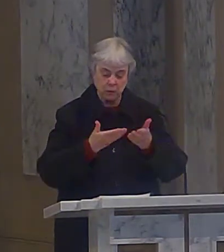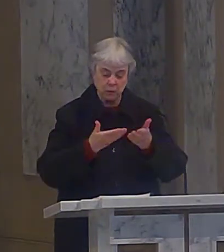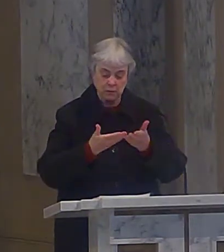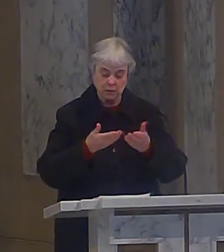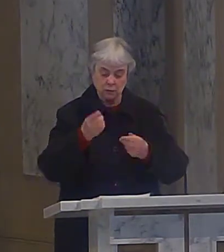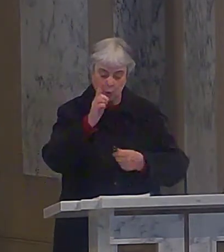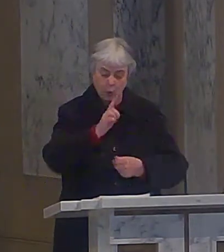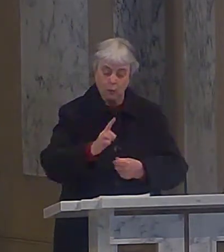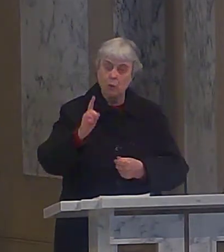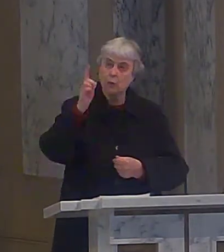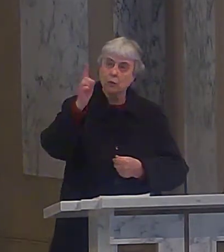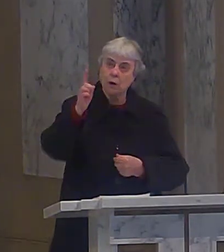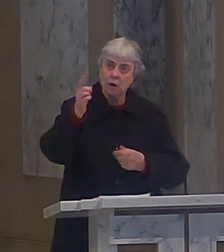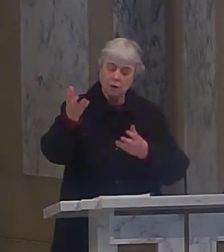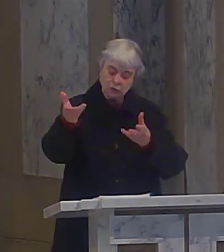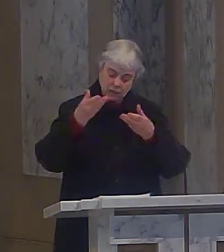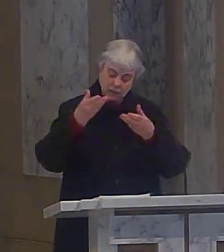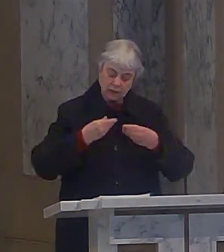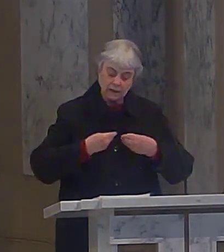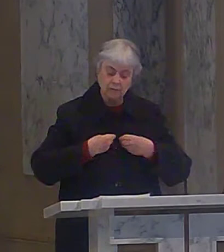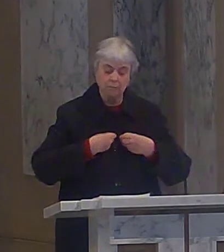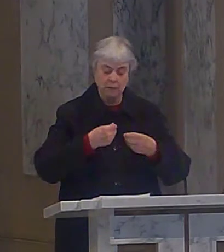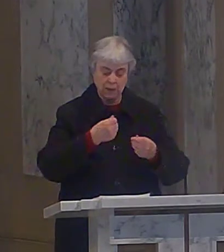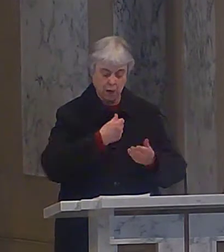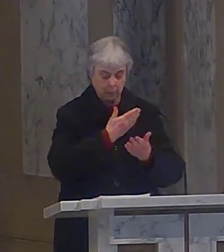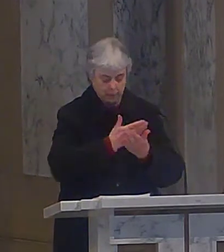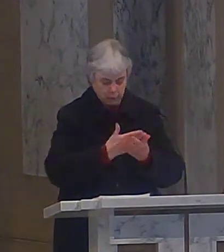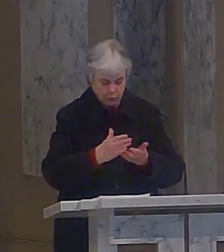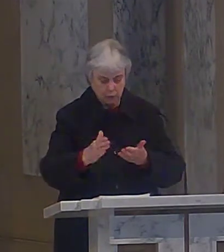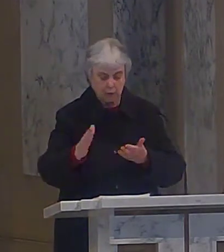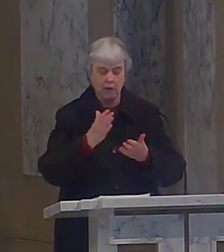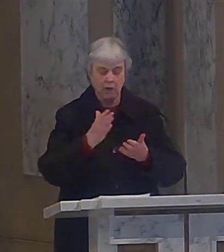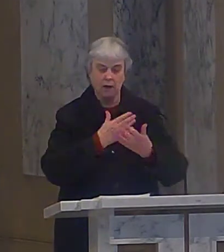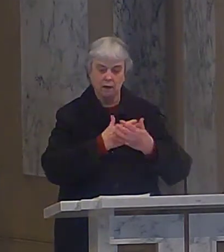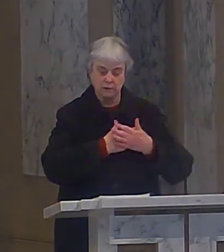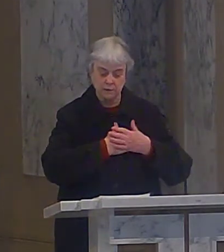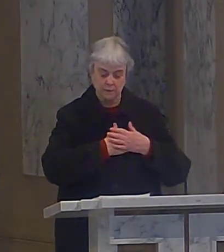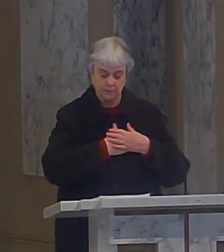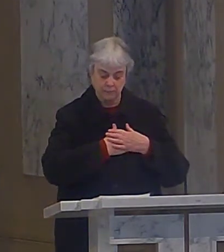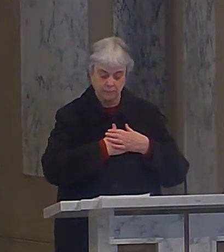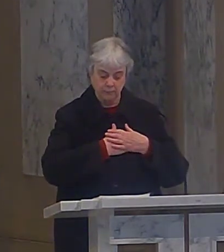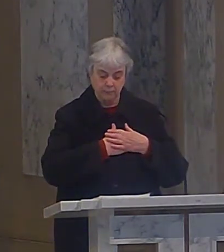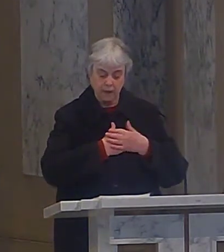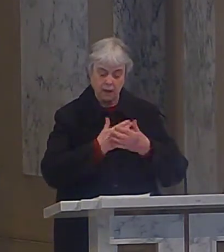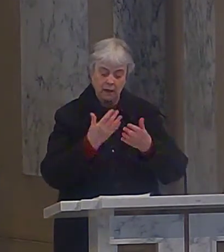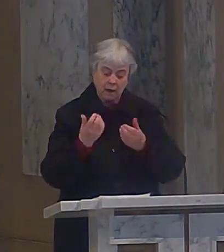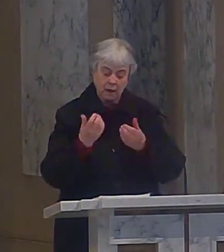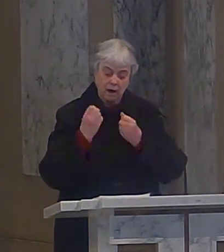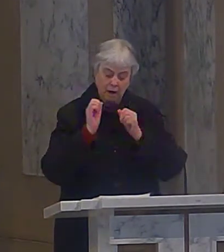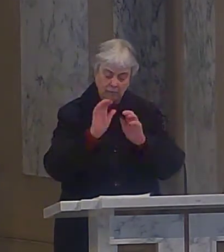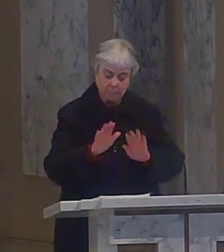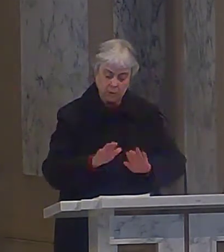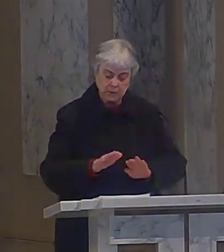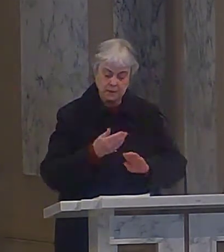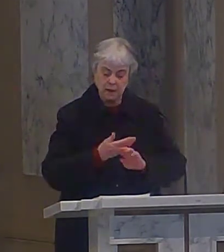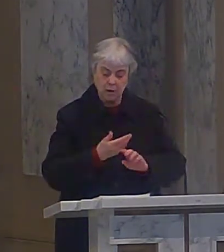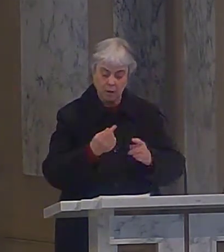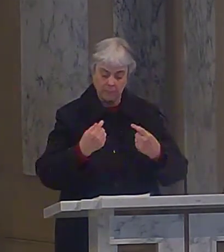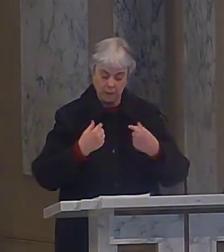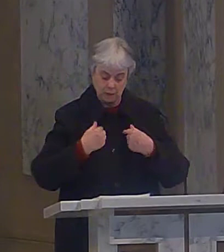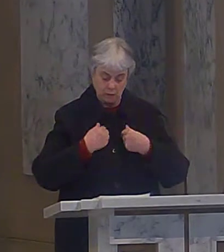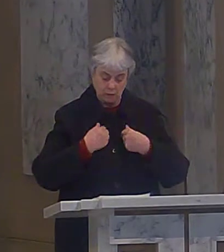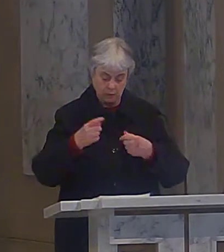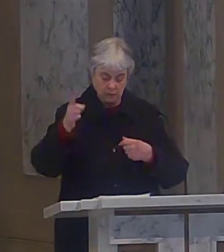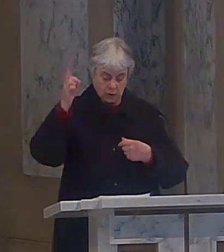response oh god give me a pure heart have mercy on